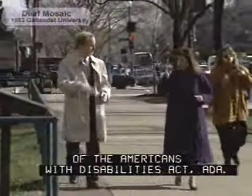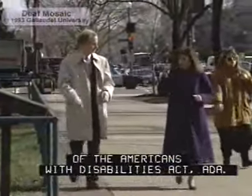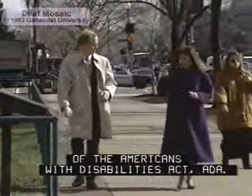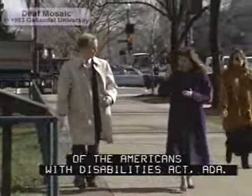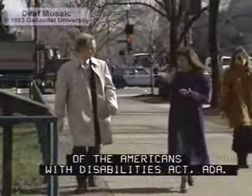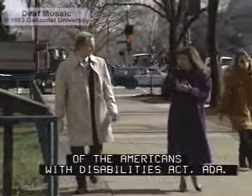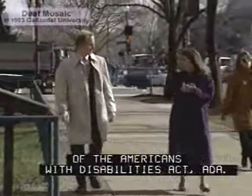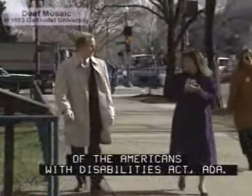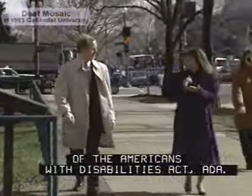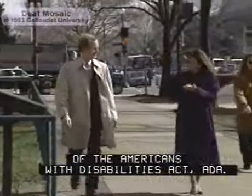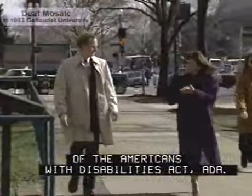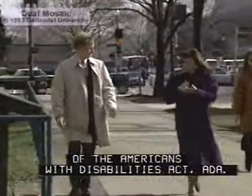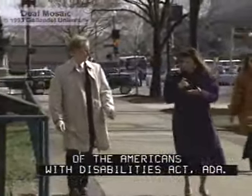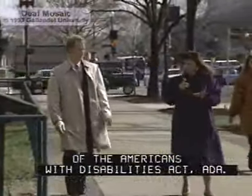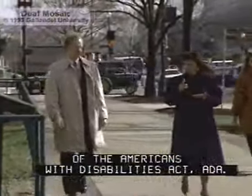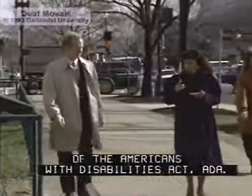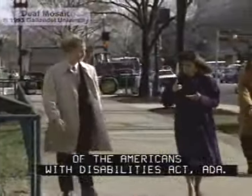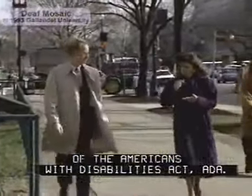with Disabilities Act, ADA.